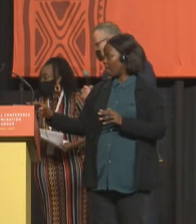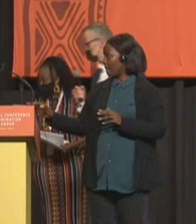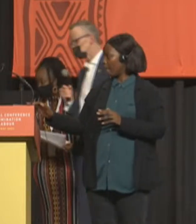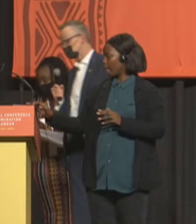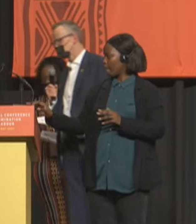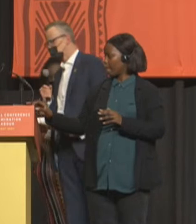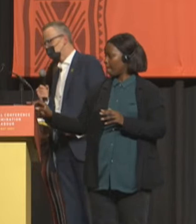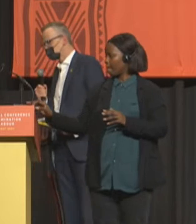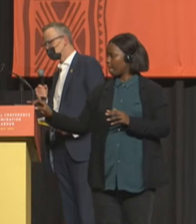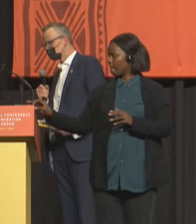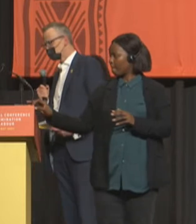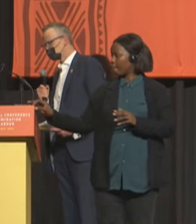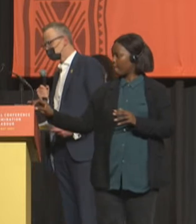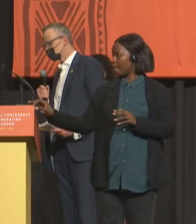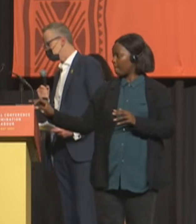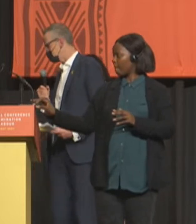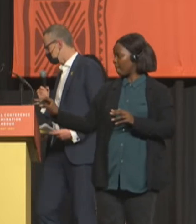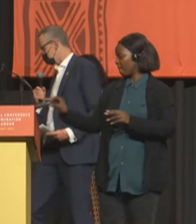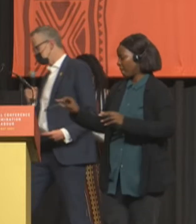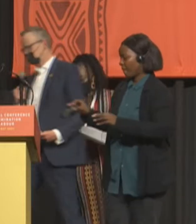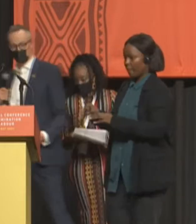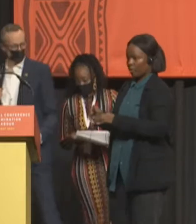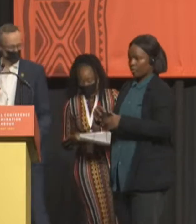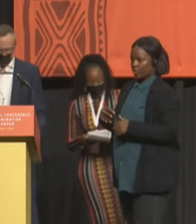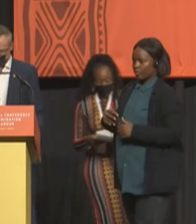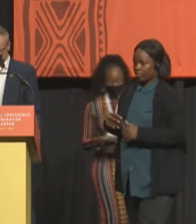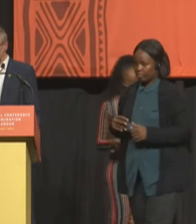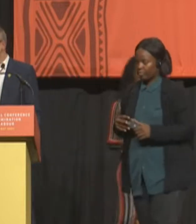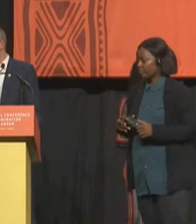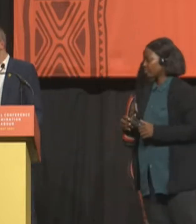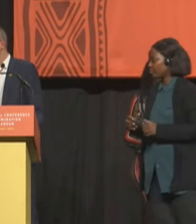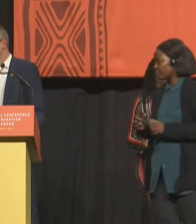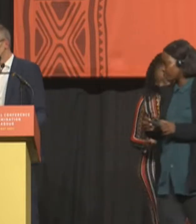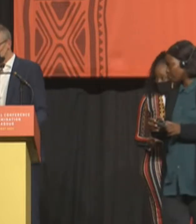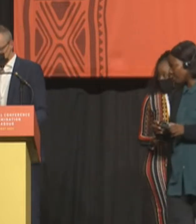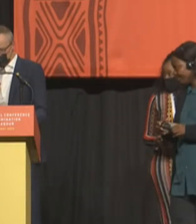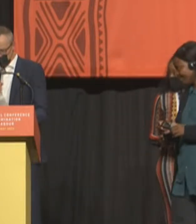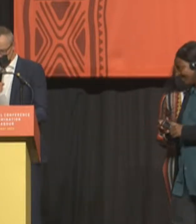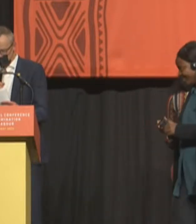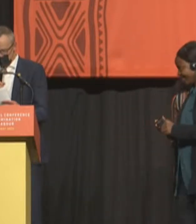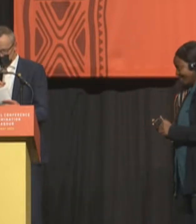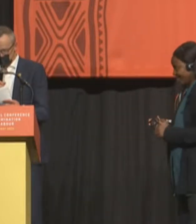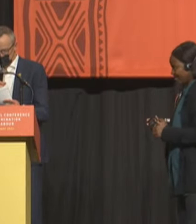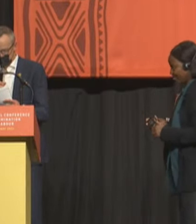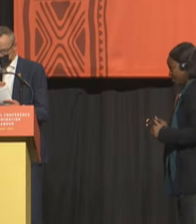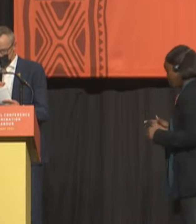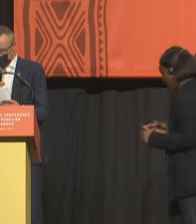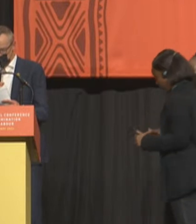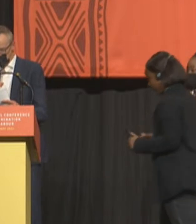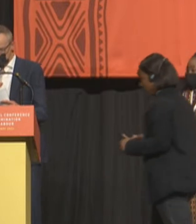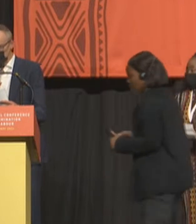Yes. Yes. Yeah. Okay. Please. Juliet